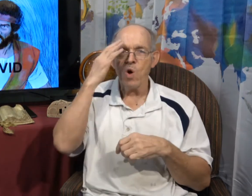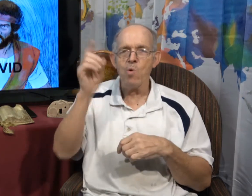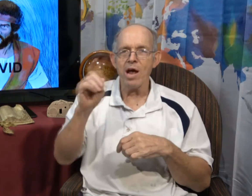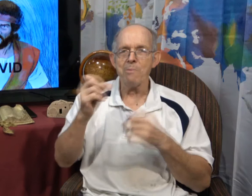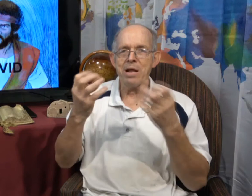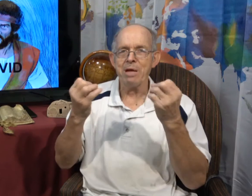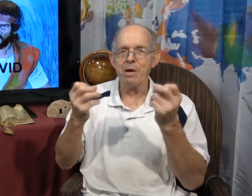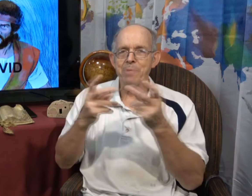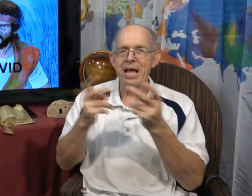wrote,